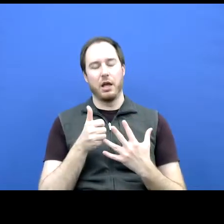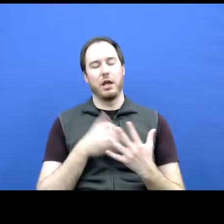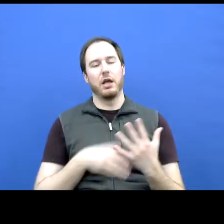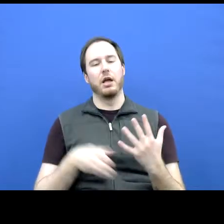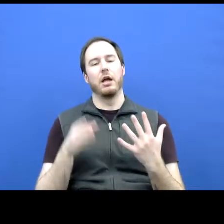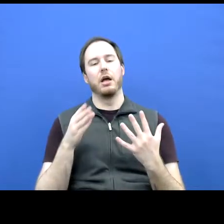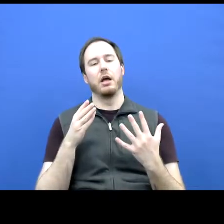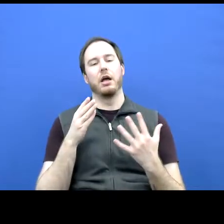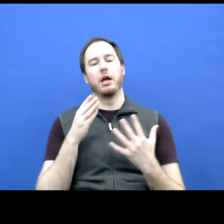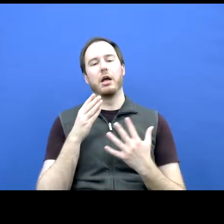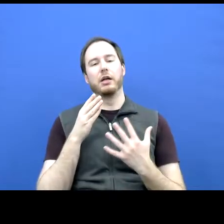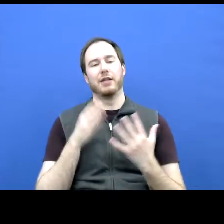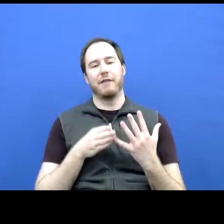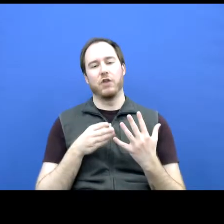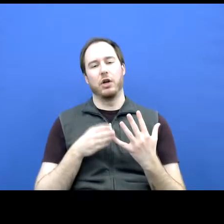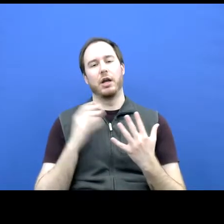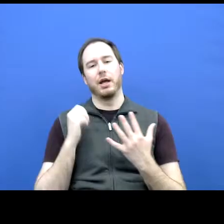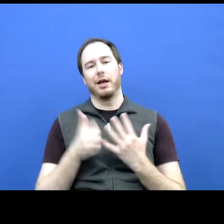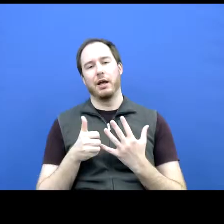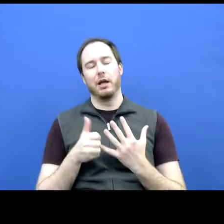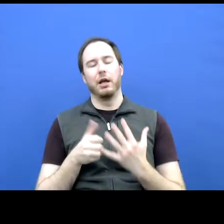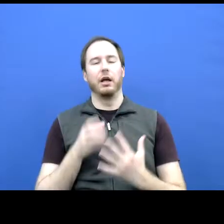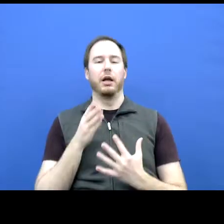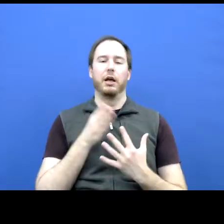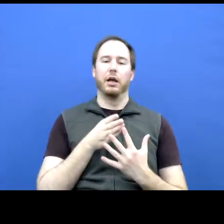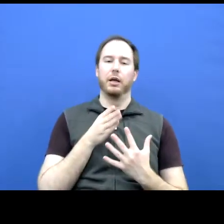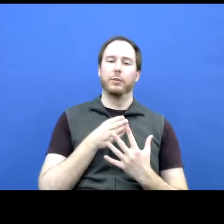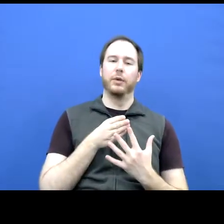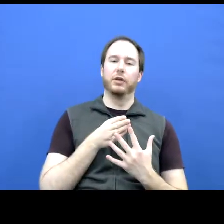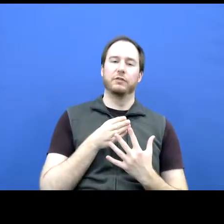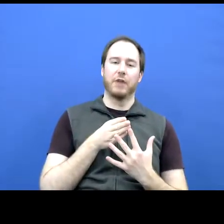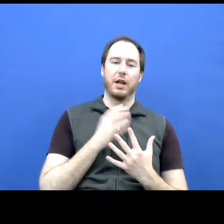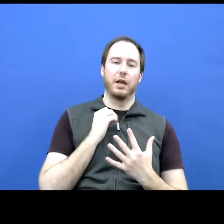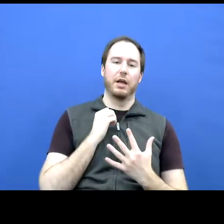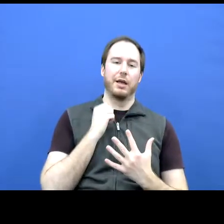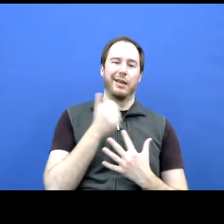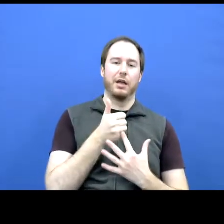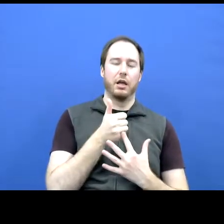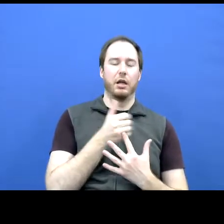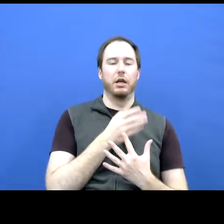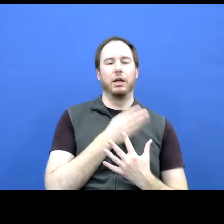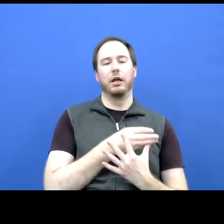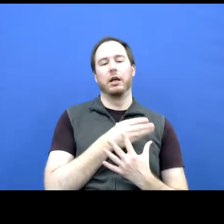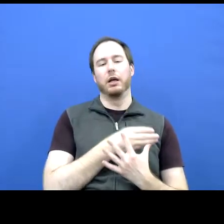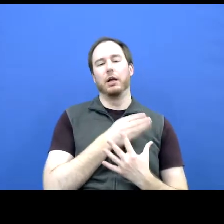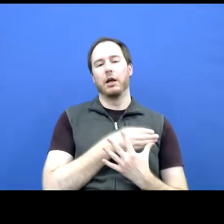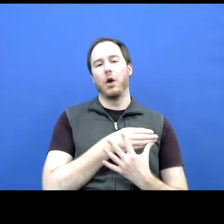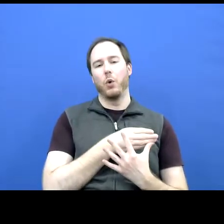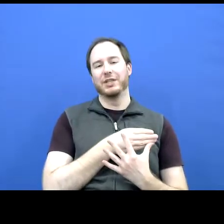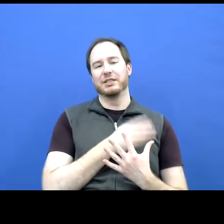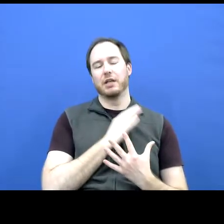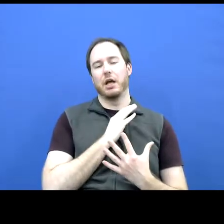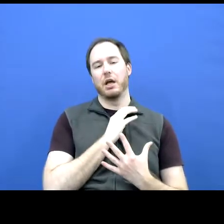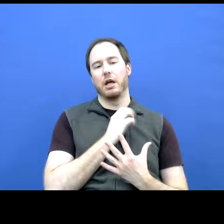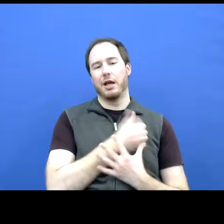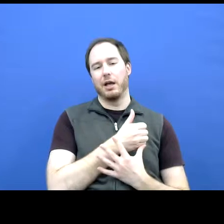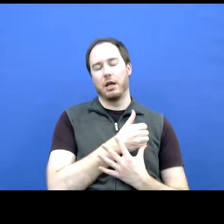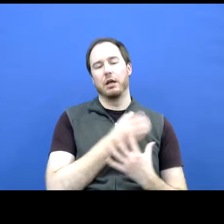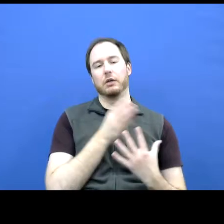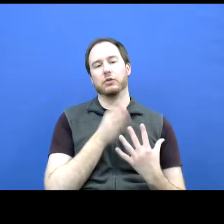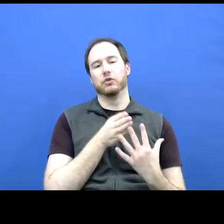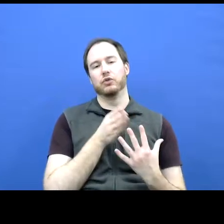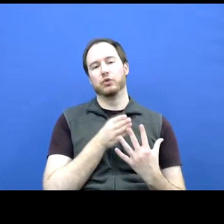Aye. Councilmember Stafford, Aye. Councilmember Safranik, Aye. Councilmember Owens,